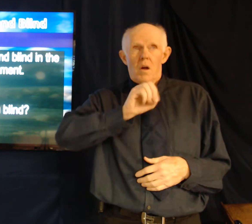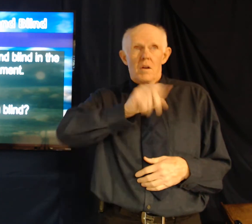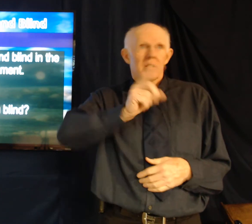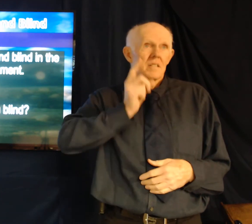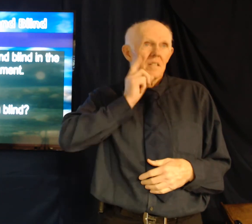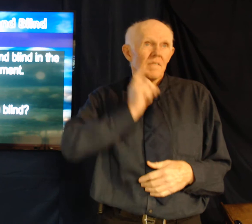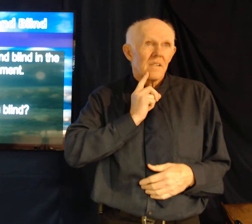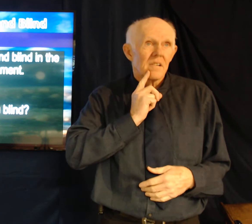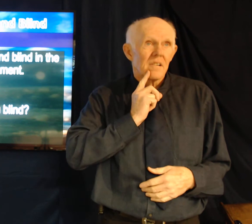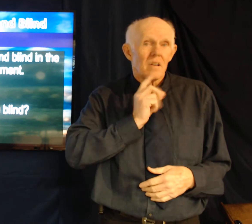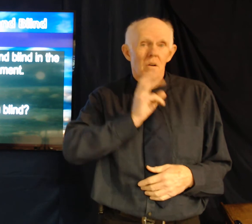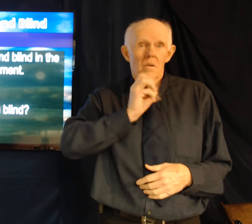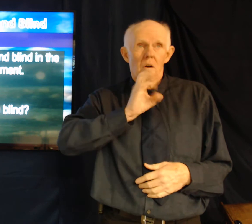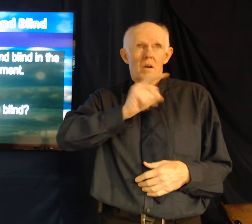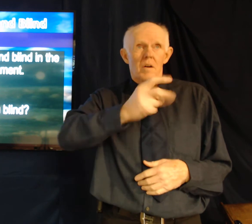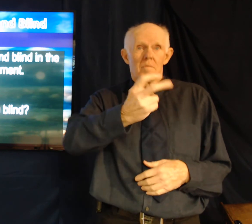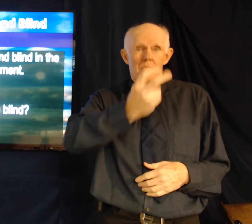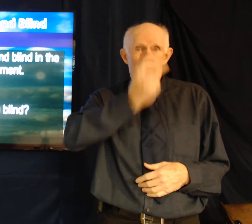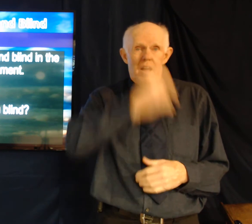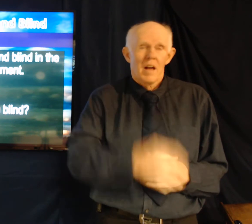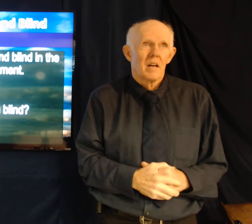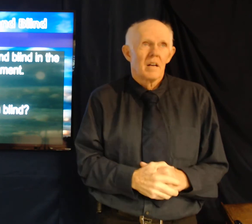The question, were you deaf and were you blind?